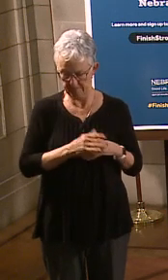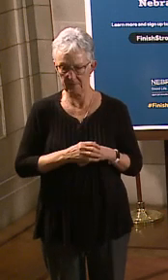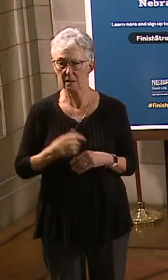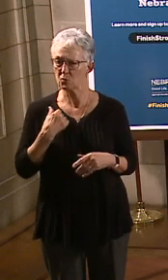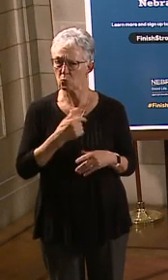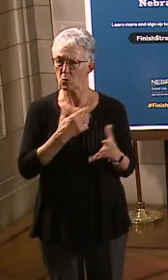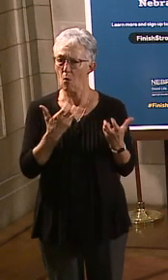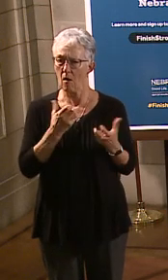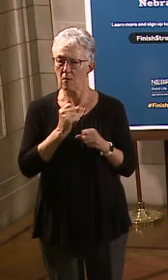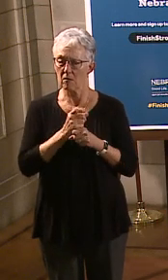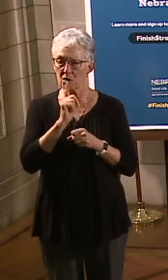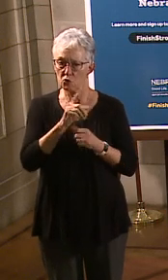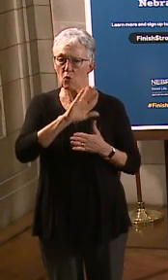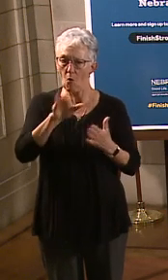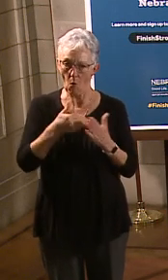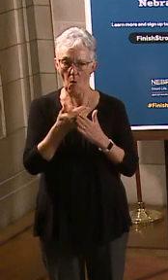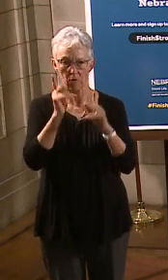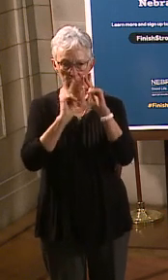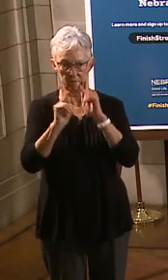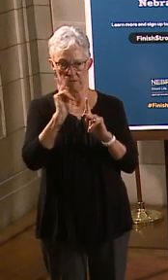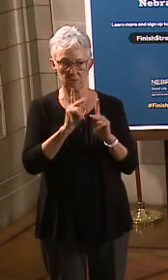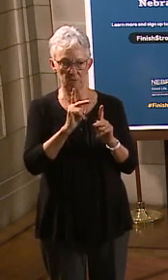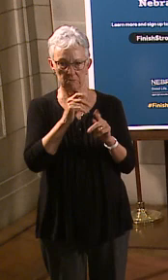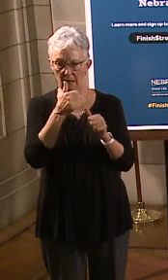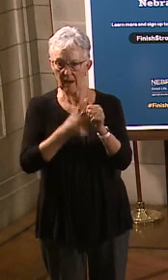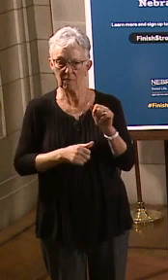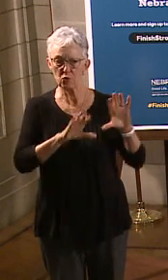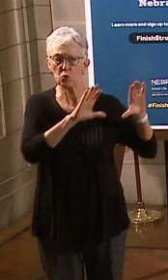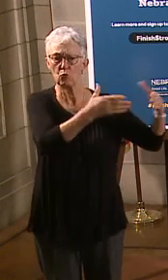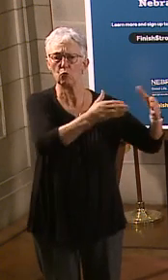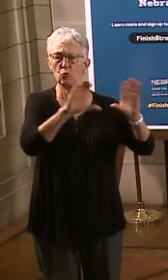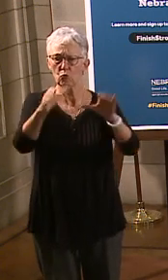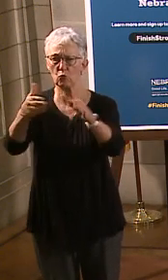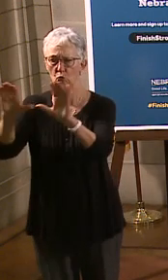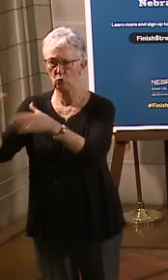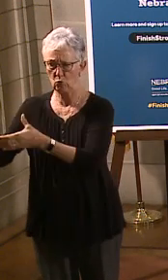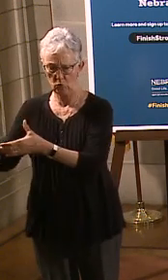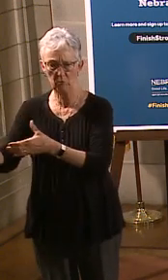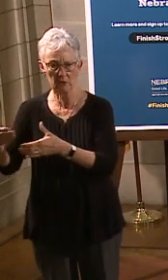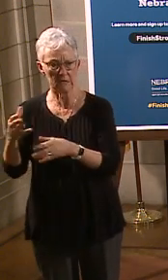vaccinated. Here in Nebraska, what we can see is the Hispanic